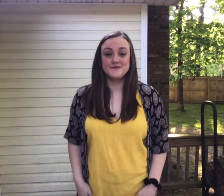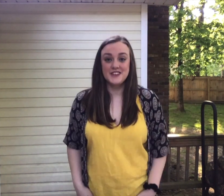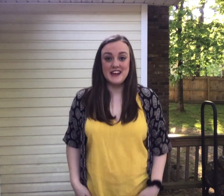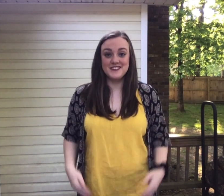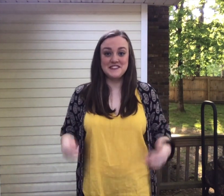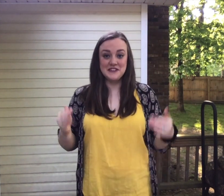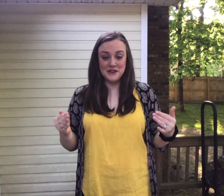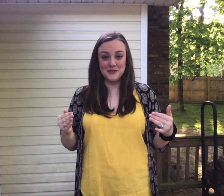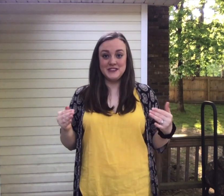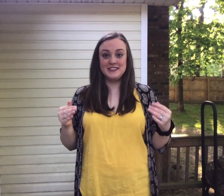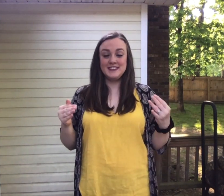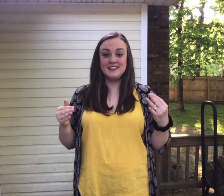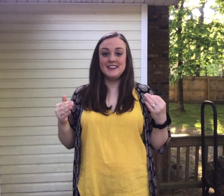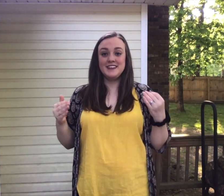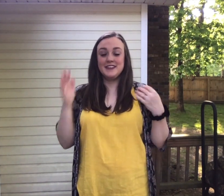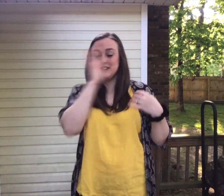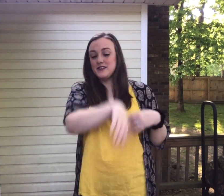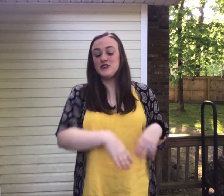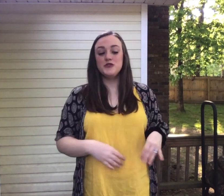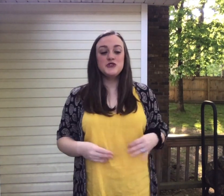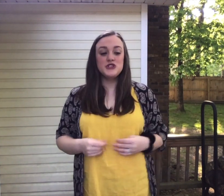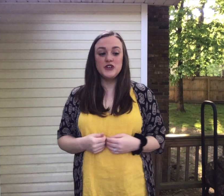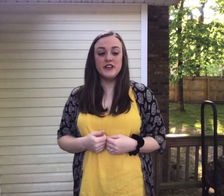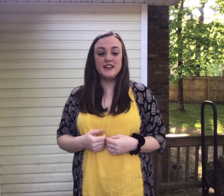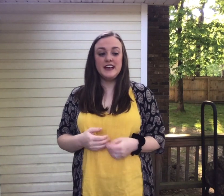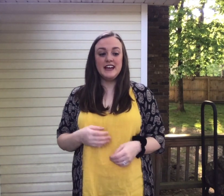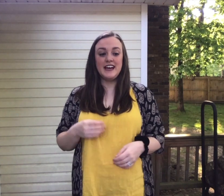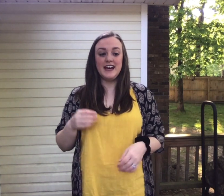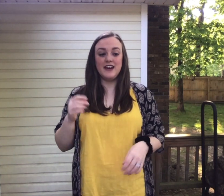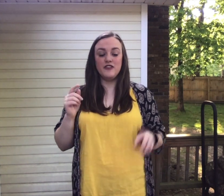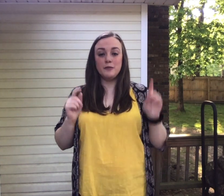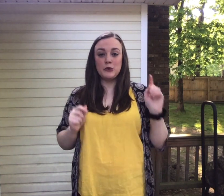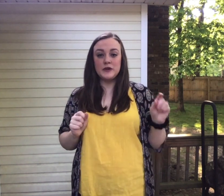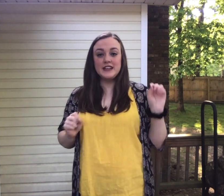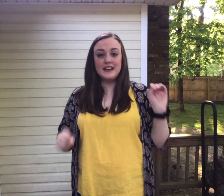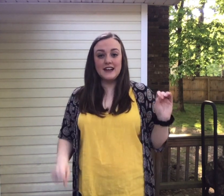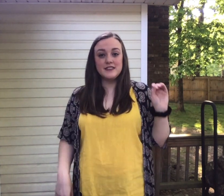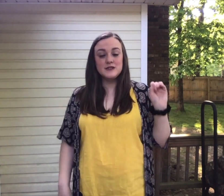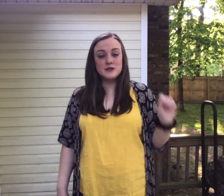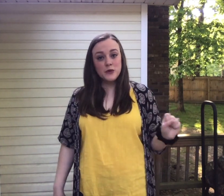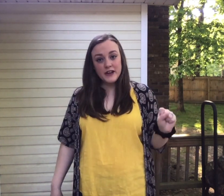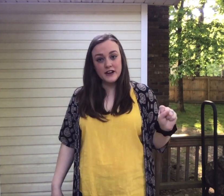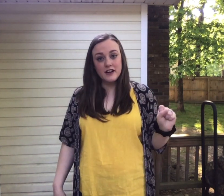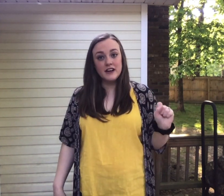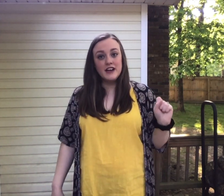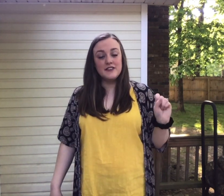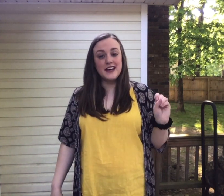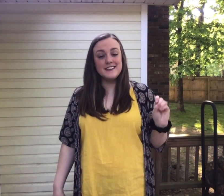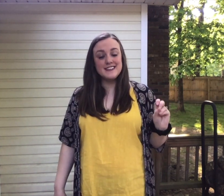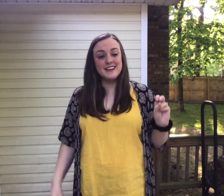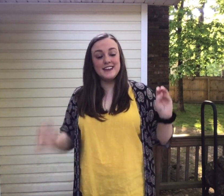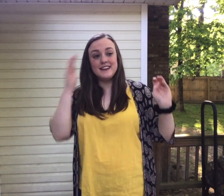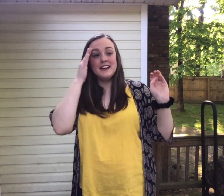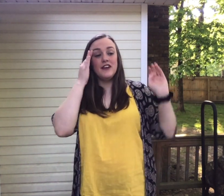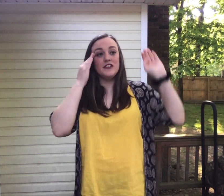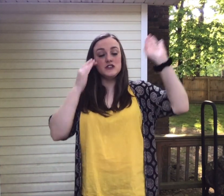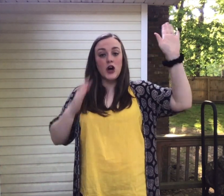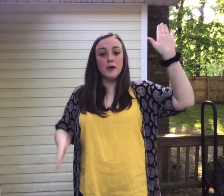Okay, so you should have pointed at the square that is in the top